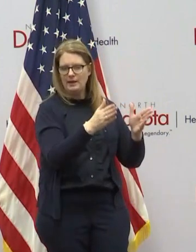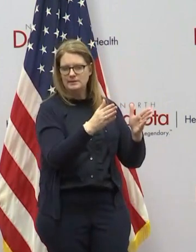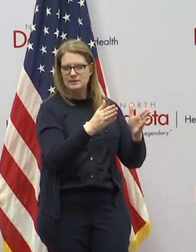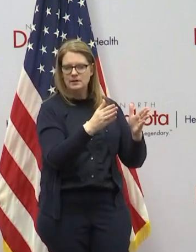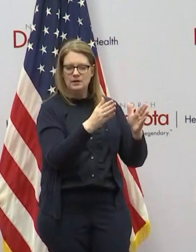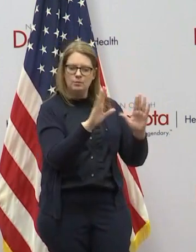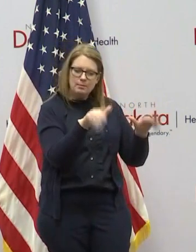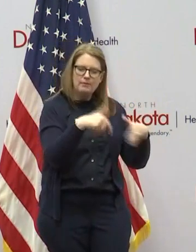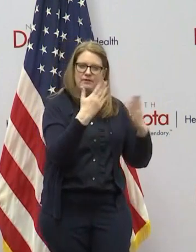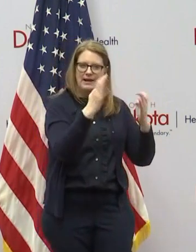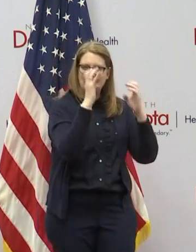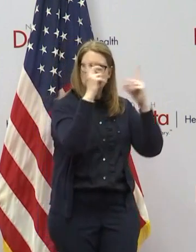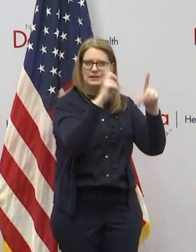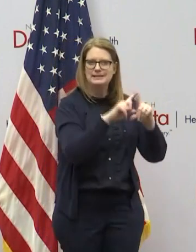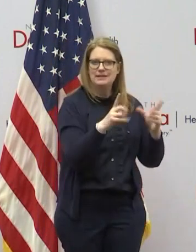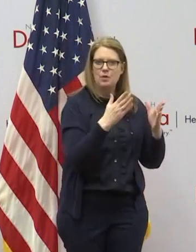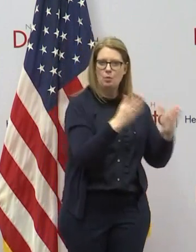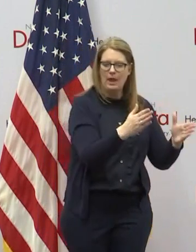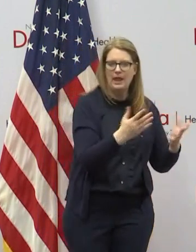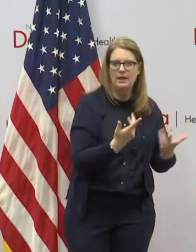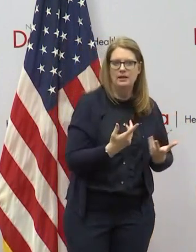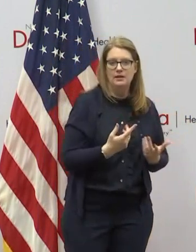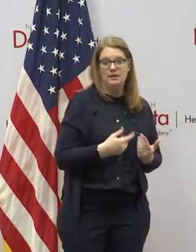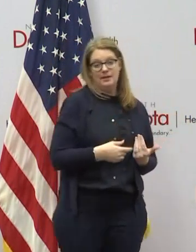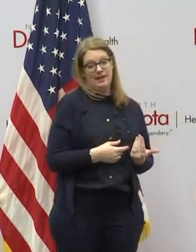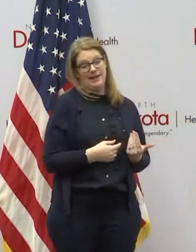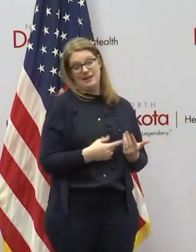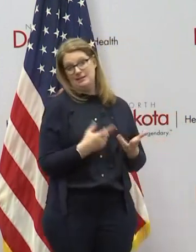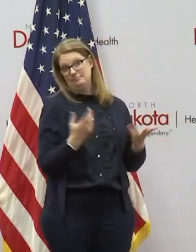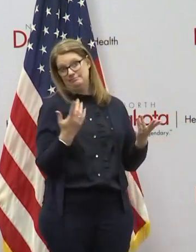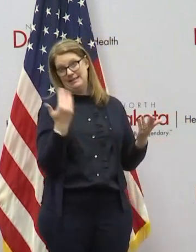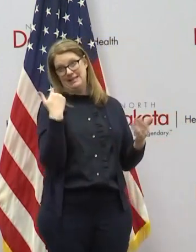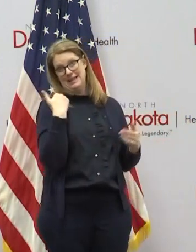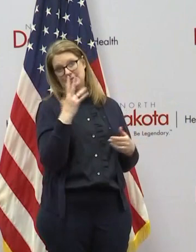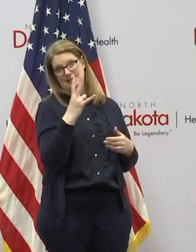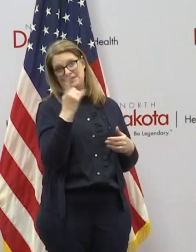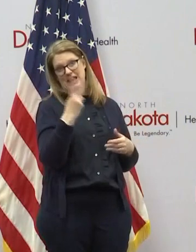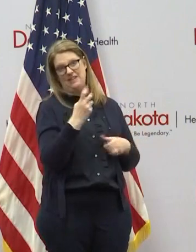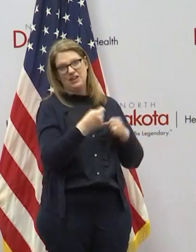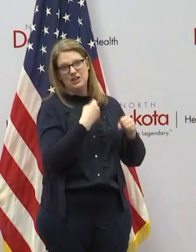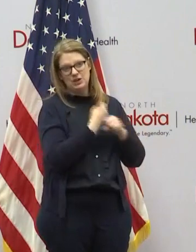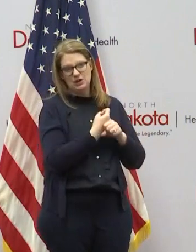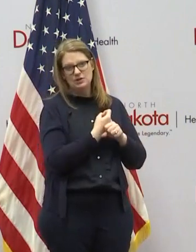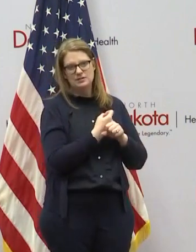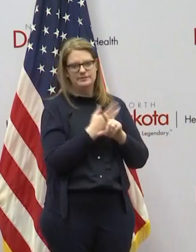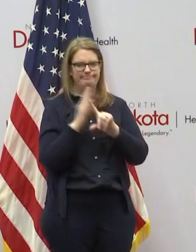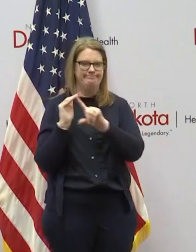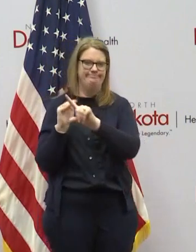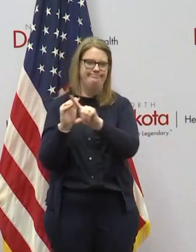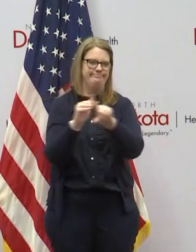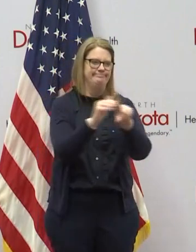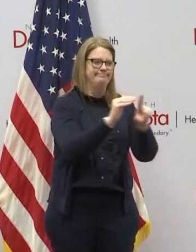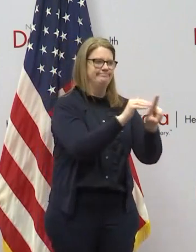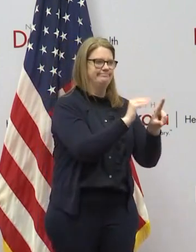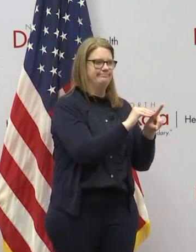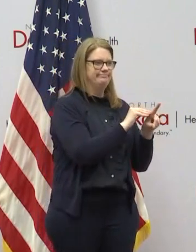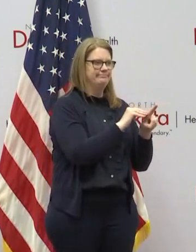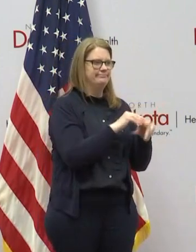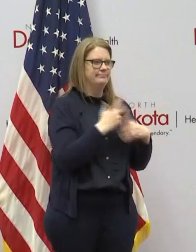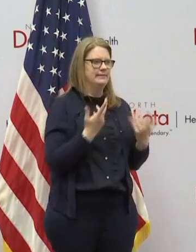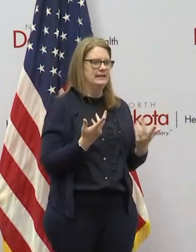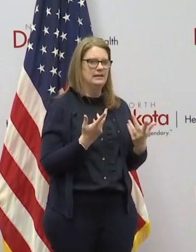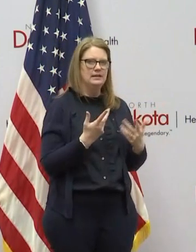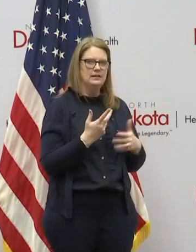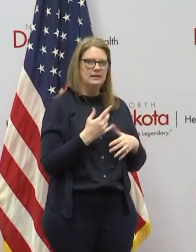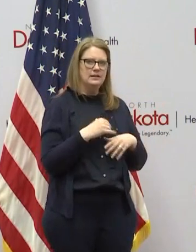education differently. And I think I've said this before, I've said this probably for the last 7.5 years to many of you. The world is no longer rewarding